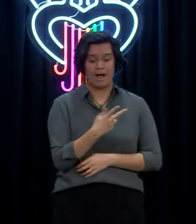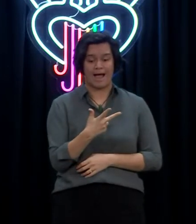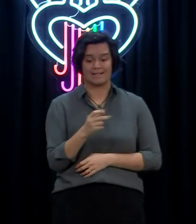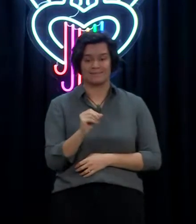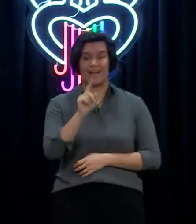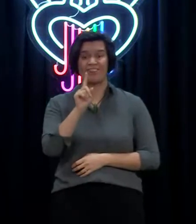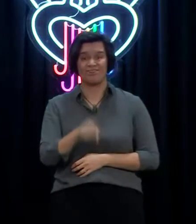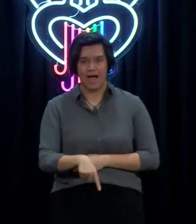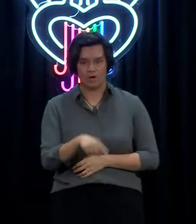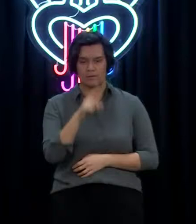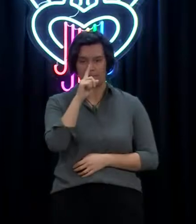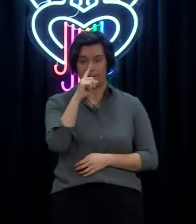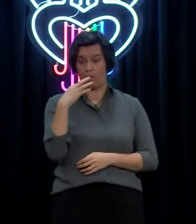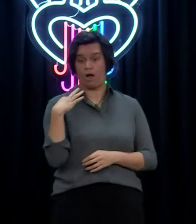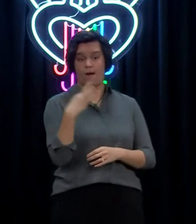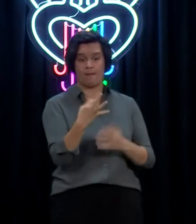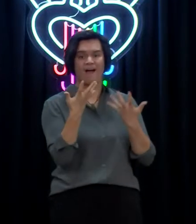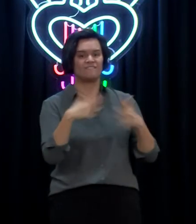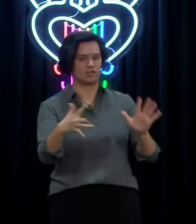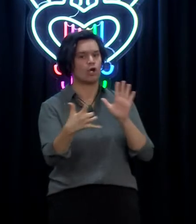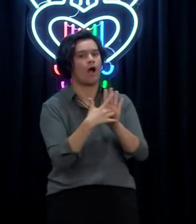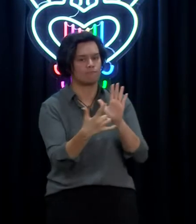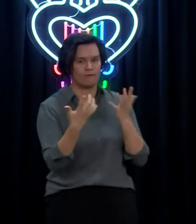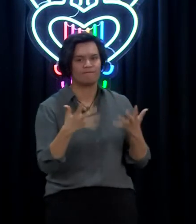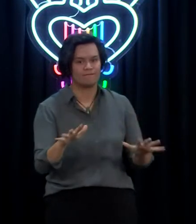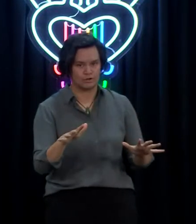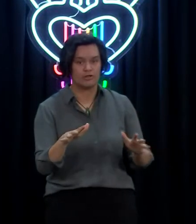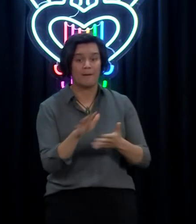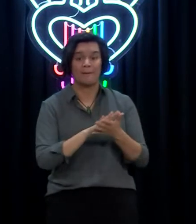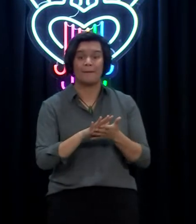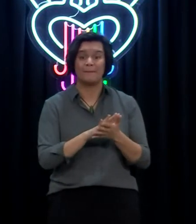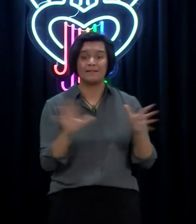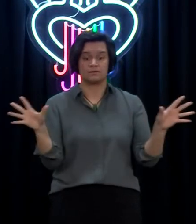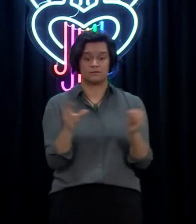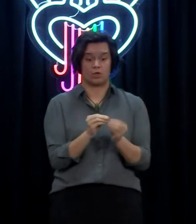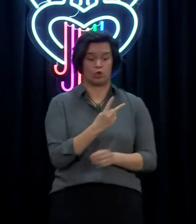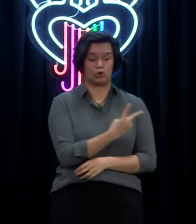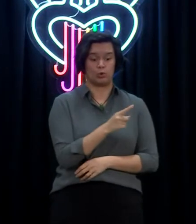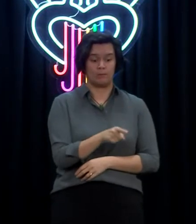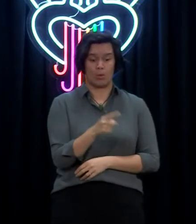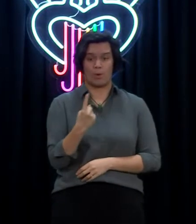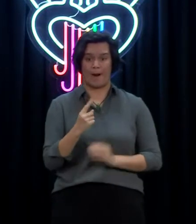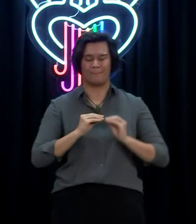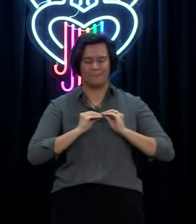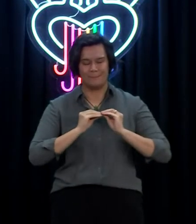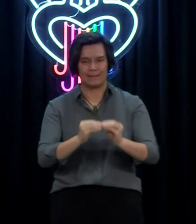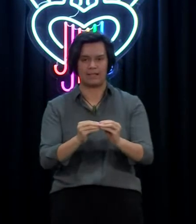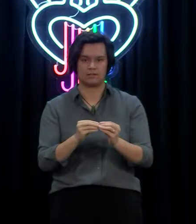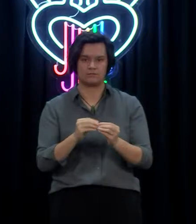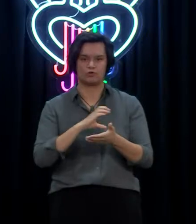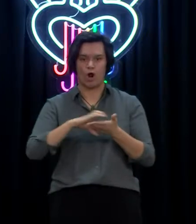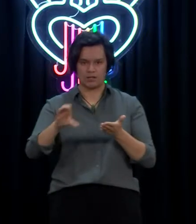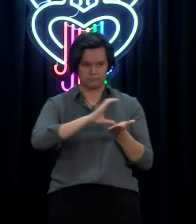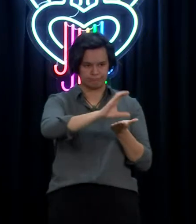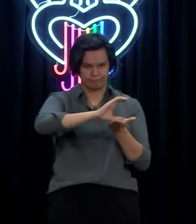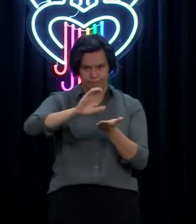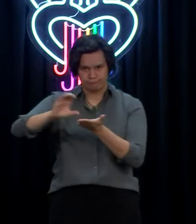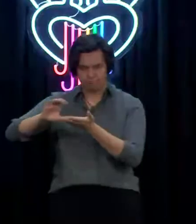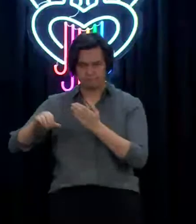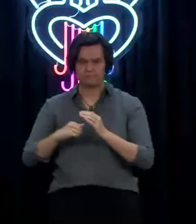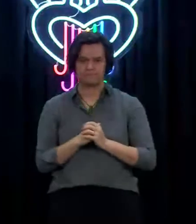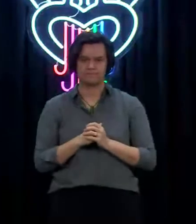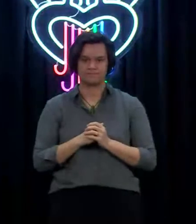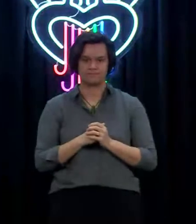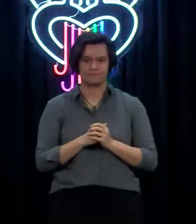480,697 applications for the wage subsidy have been approved, totalling almost $2.1 billion in payments. The